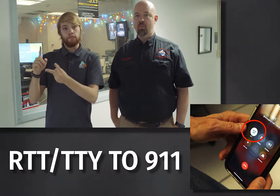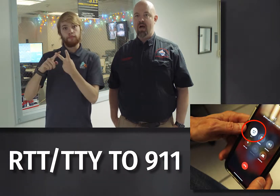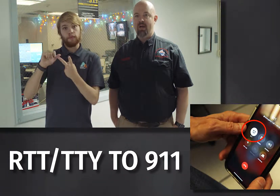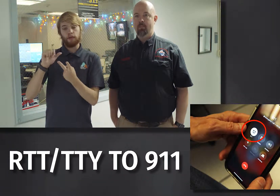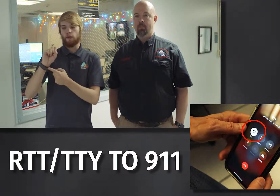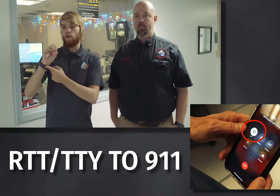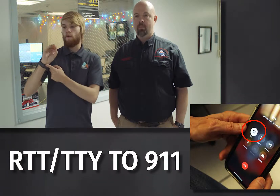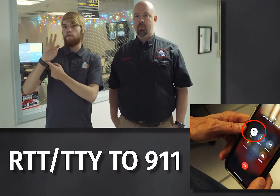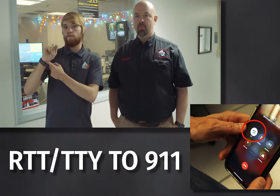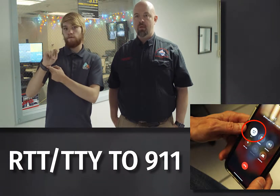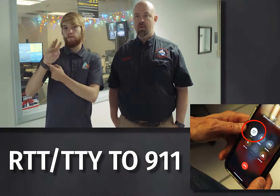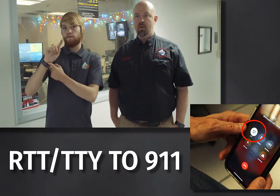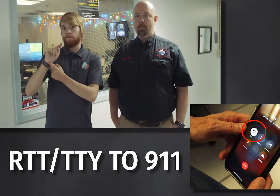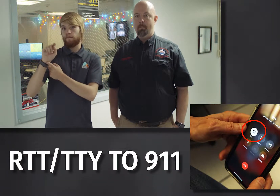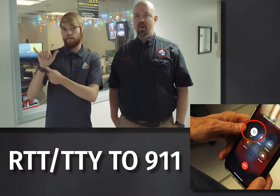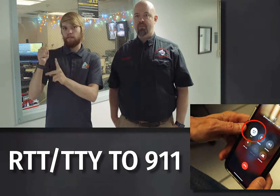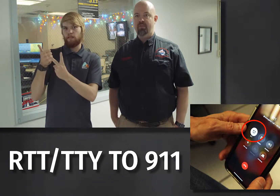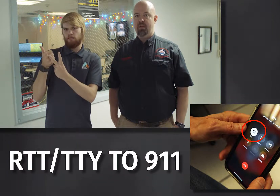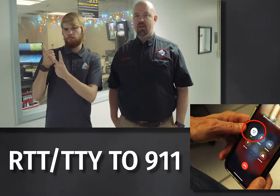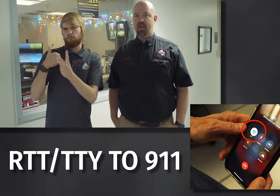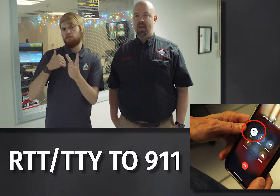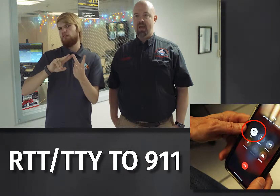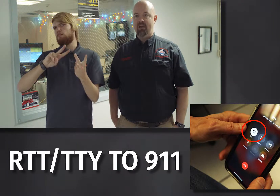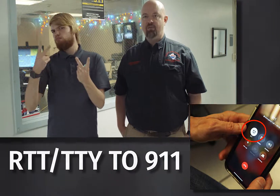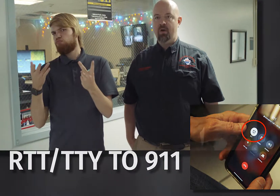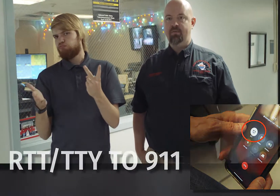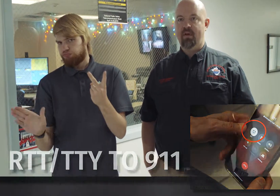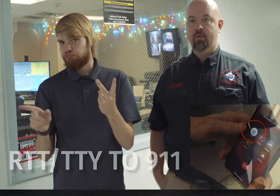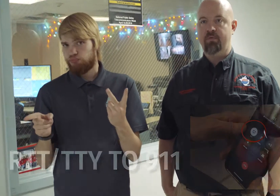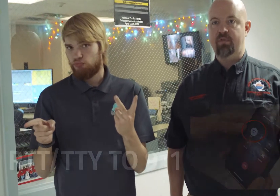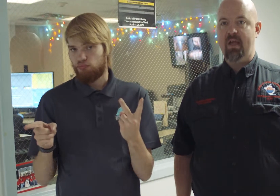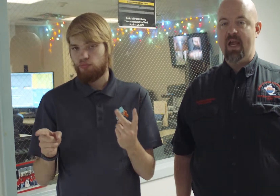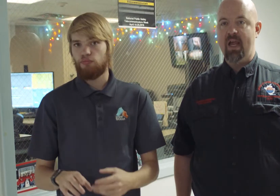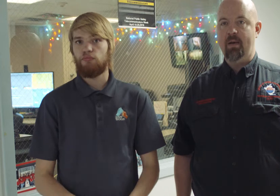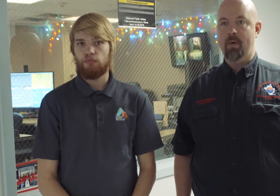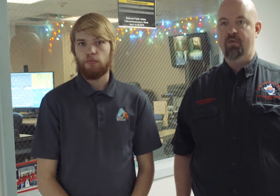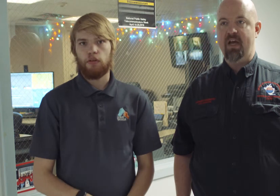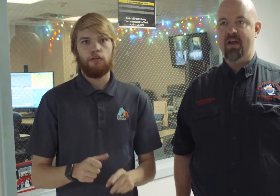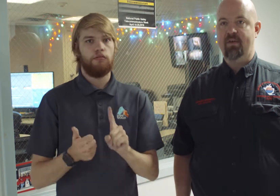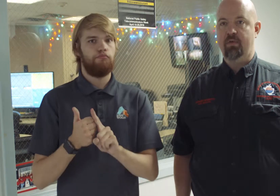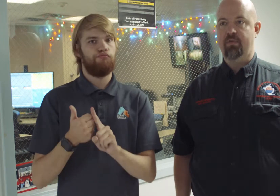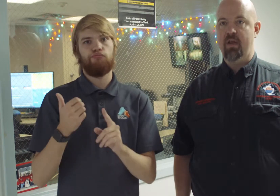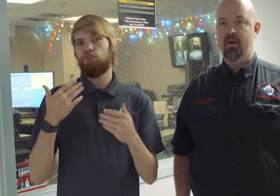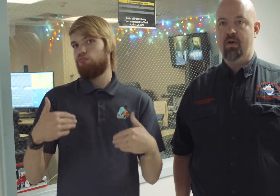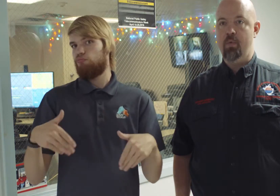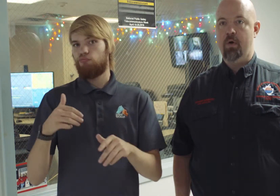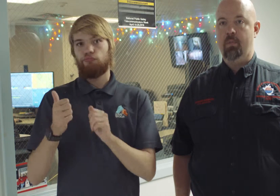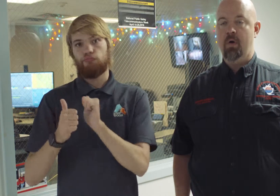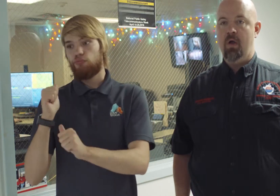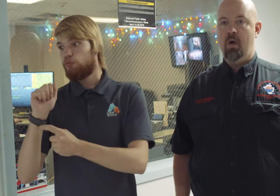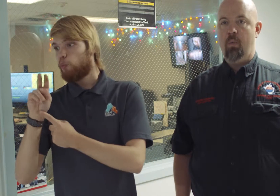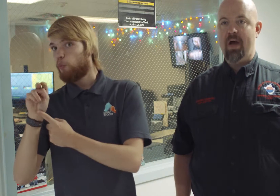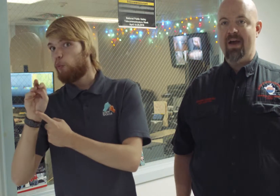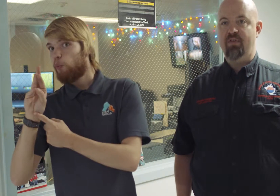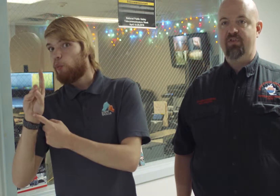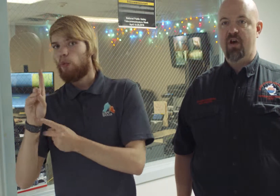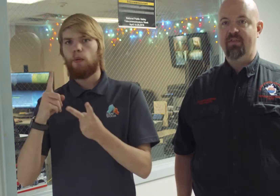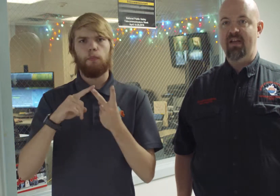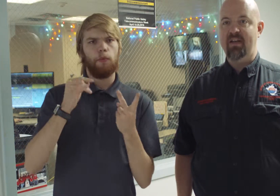TTY. Most Android phones and most iPhones that are newer will have the soft